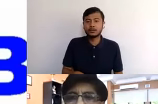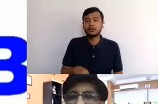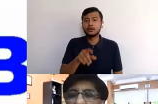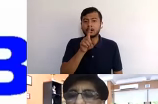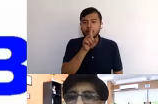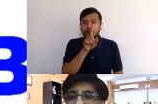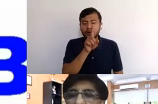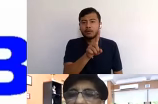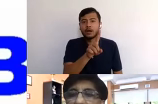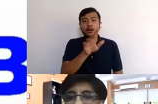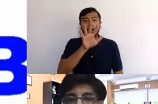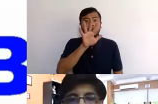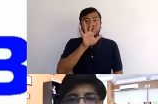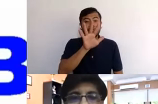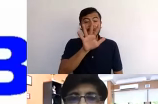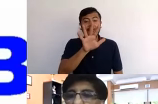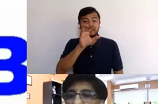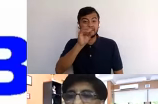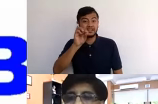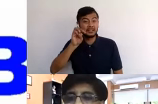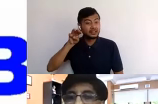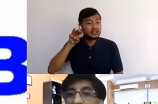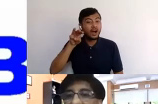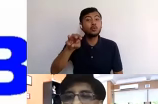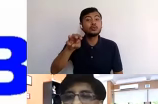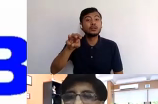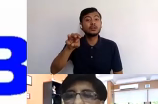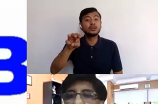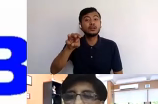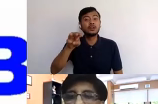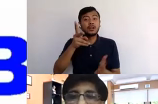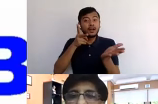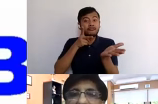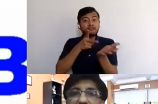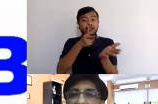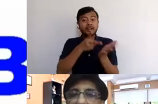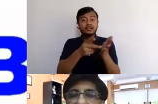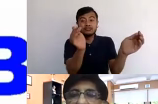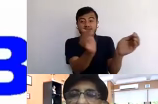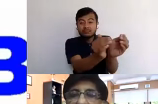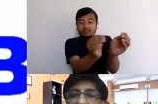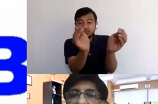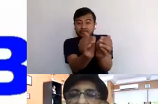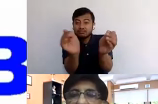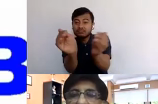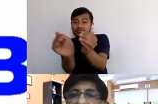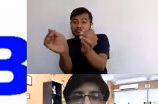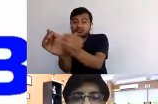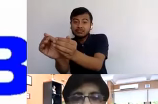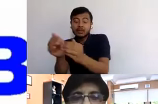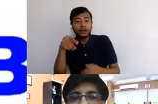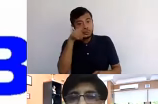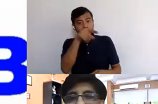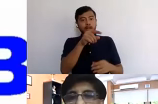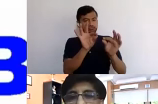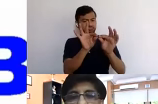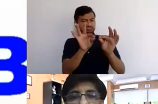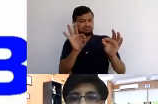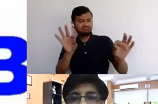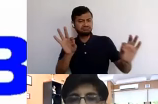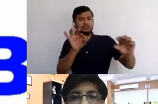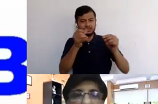fiber. But then, you know, we need to provide the connectivity that Wi-Fi